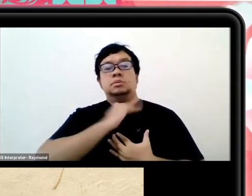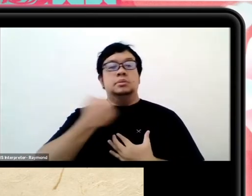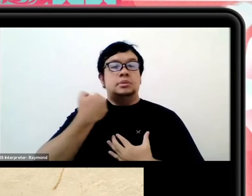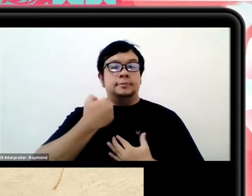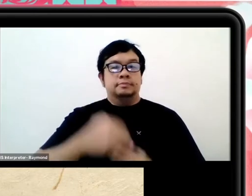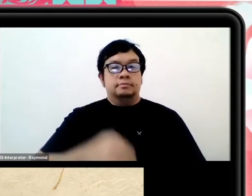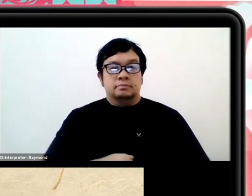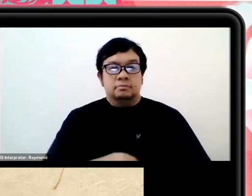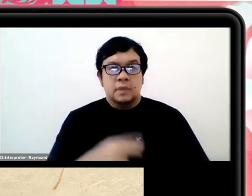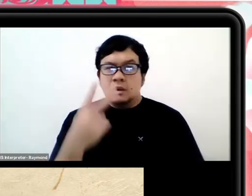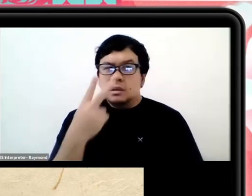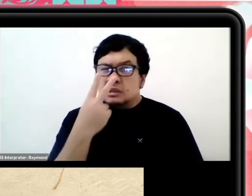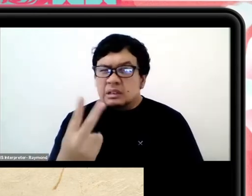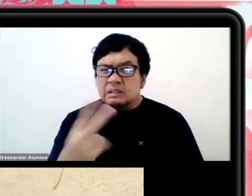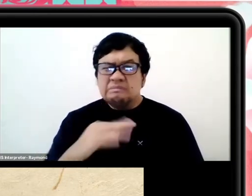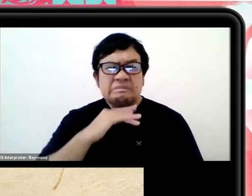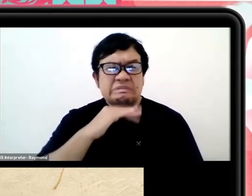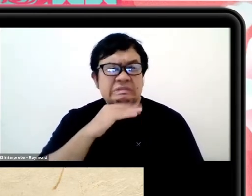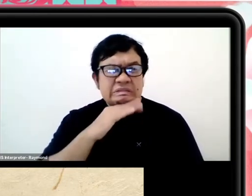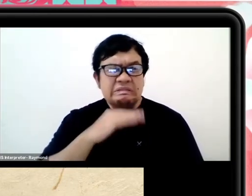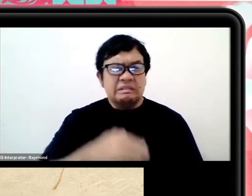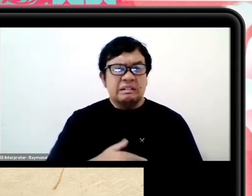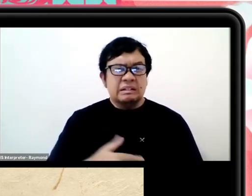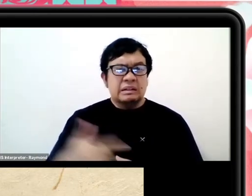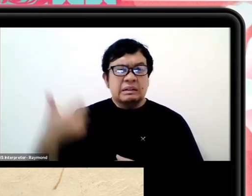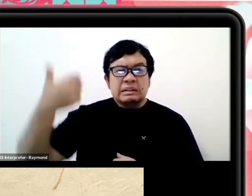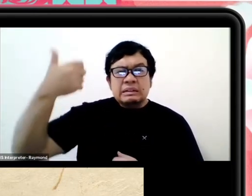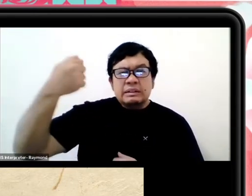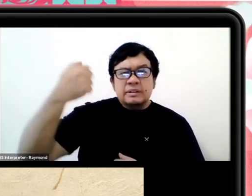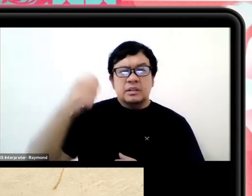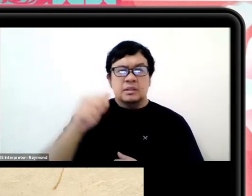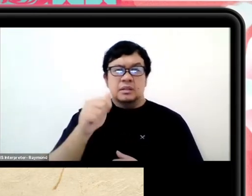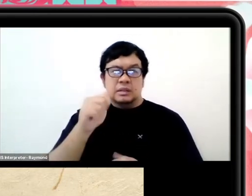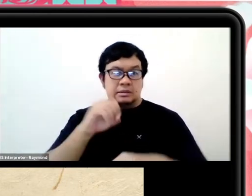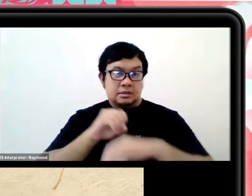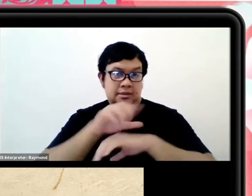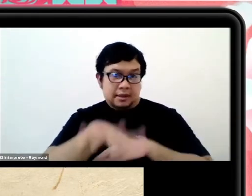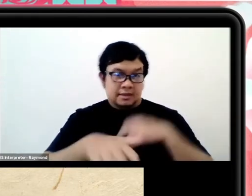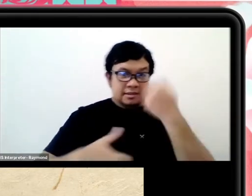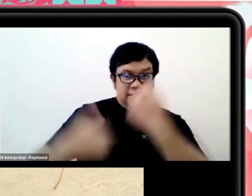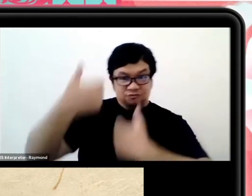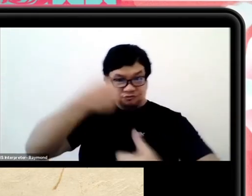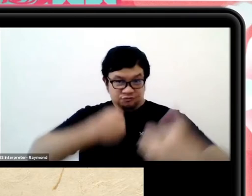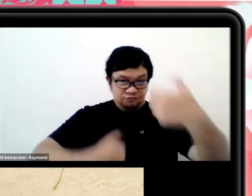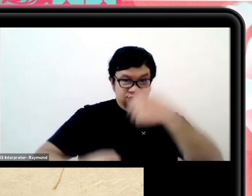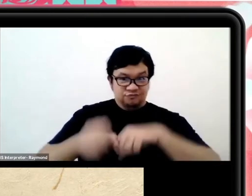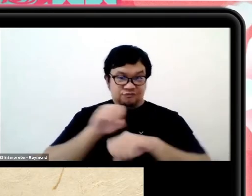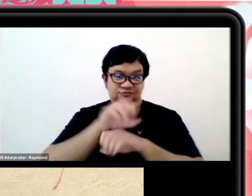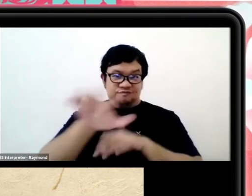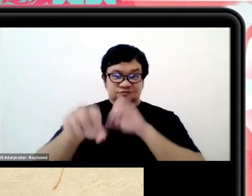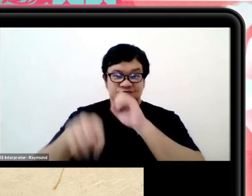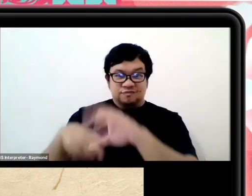trolls. Thy milt is my vax, log in, virtualize your sweat.